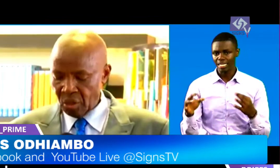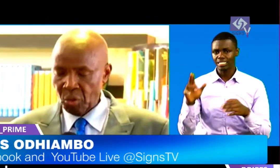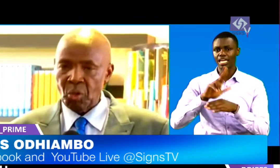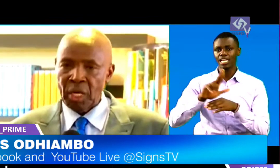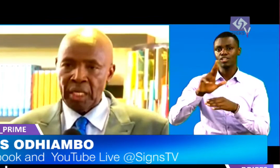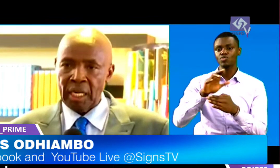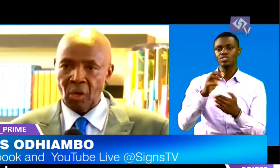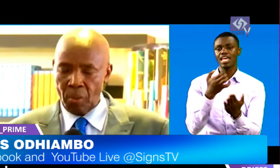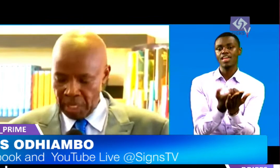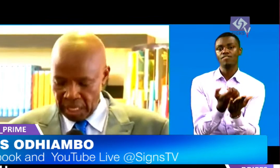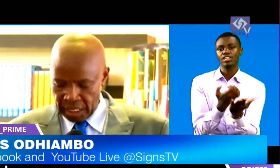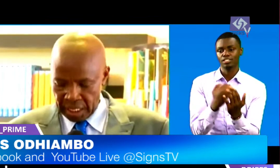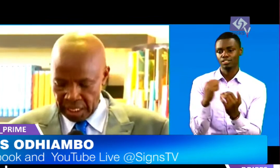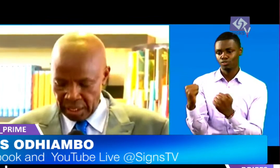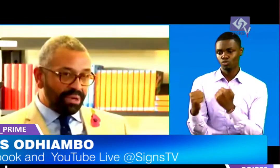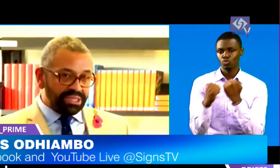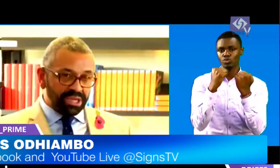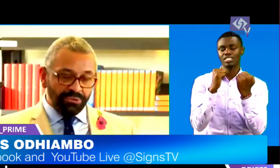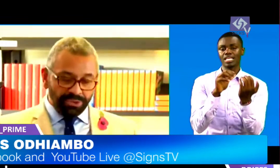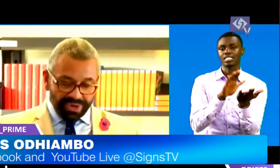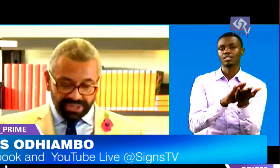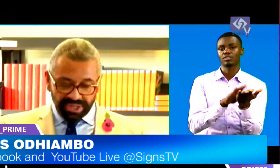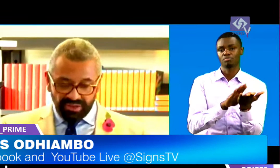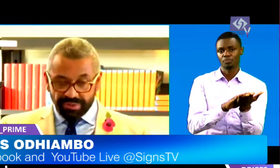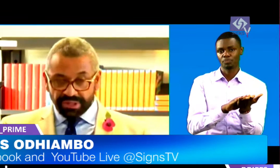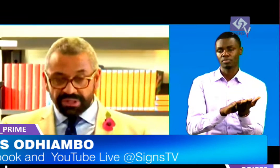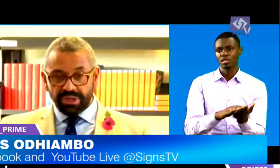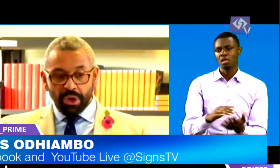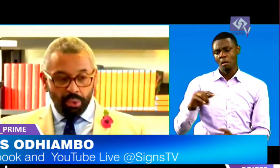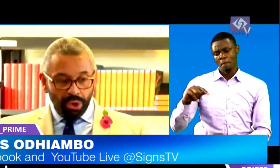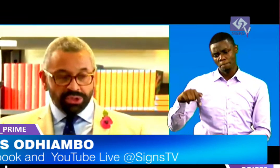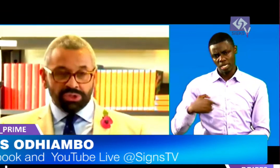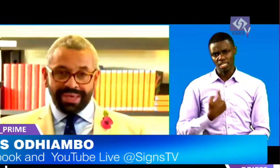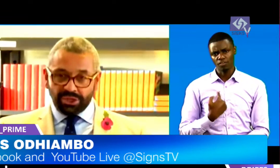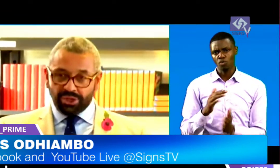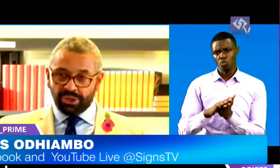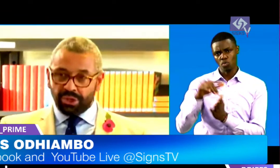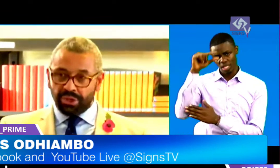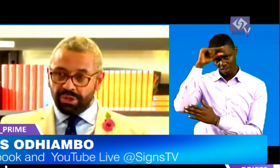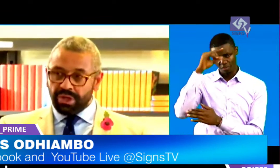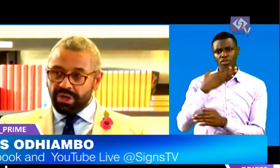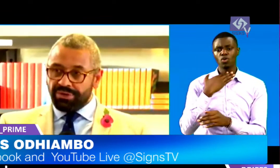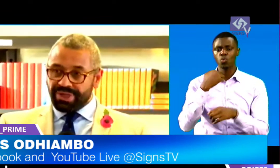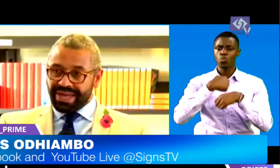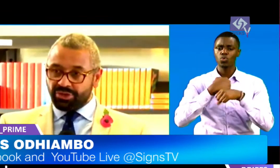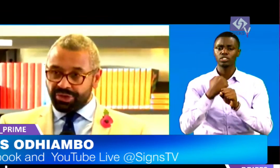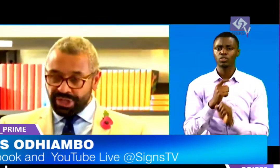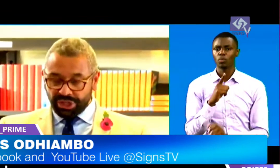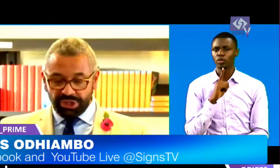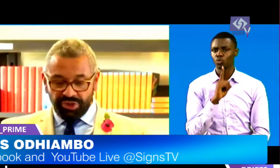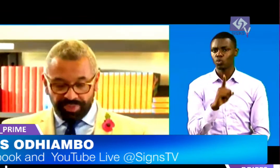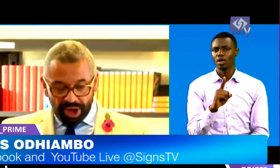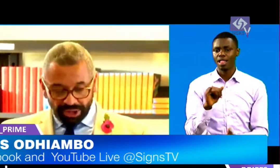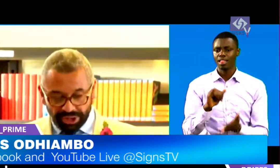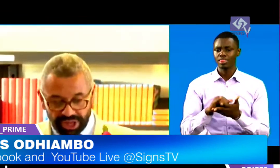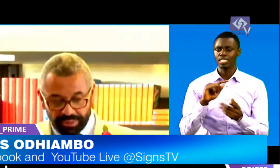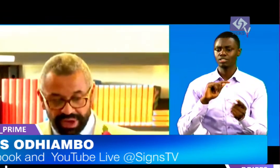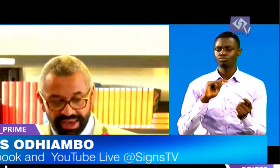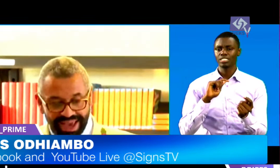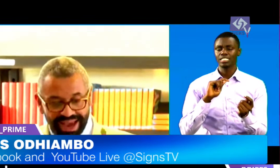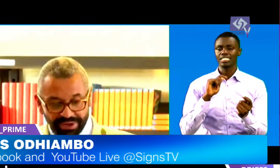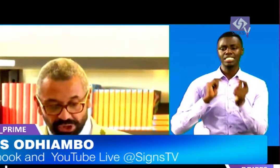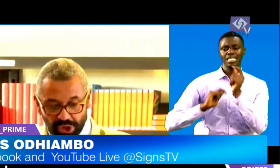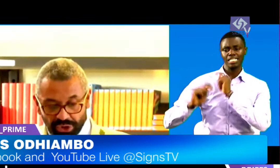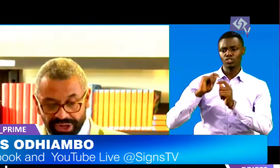evidence to strengthen the recommendations. Myself and the rest of the government want to make sure that that tradition of